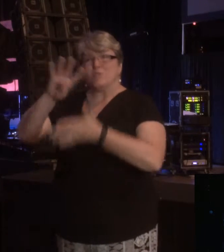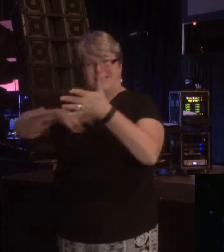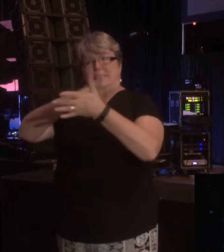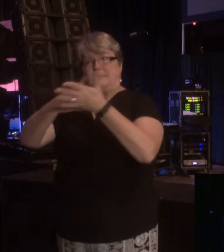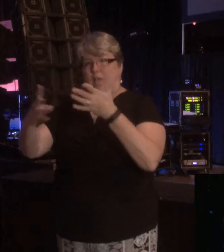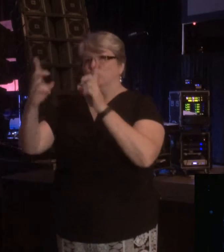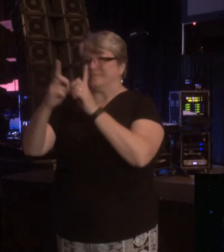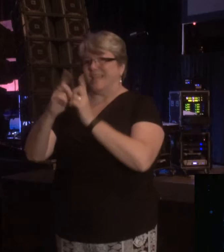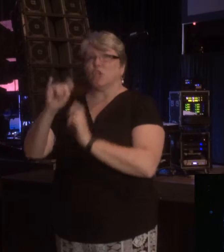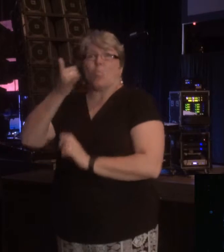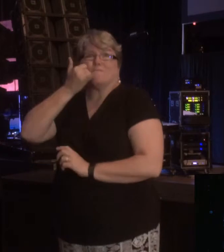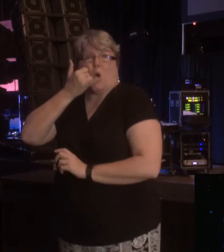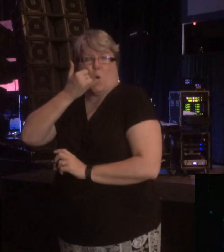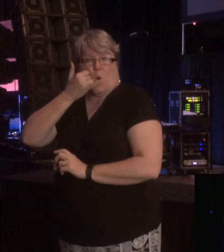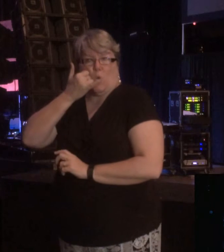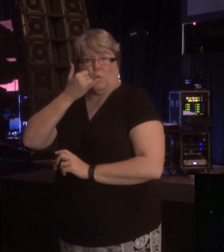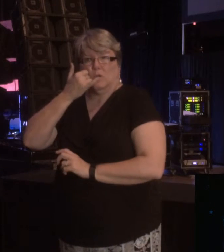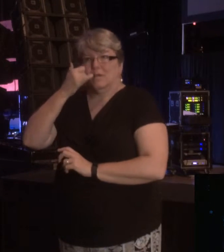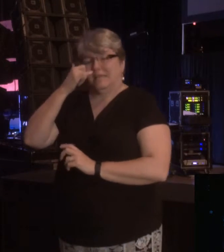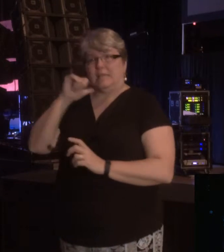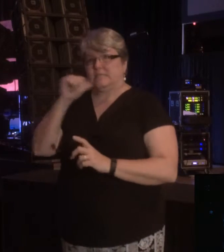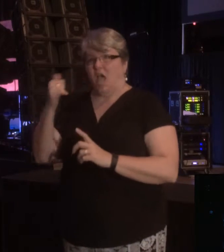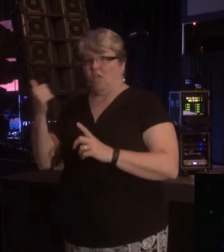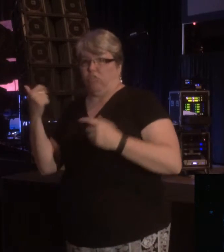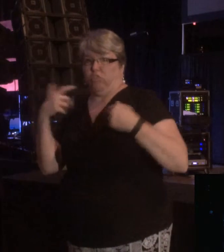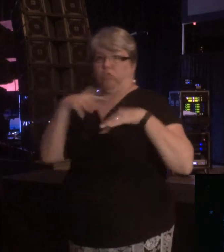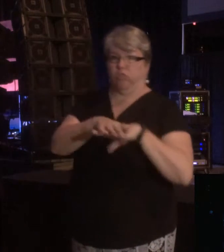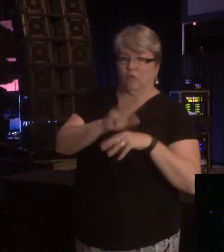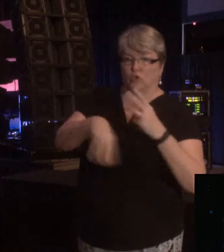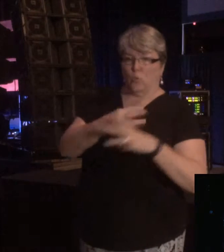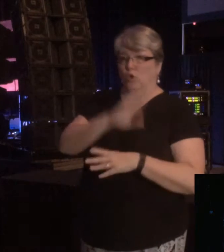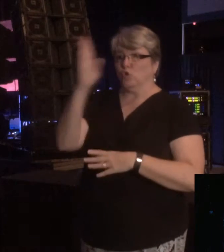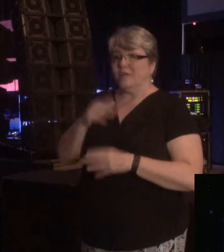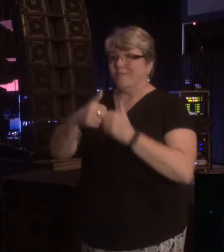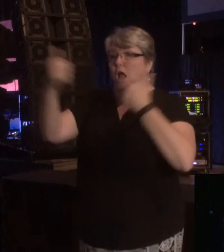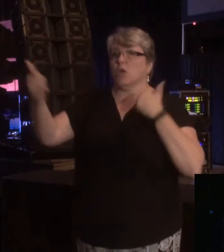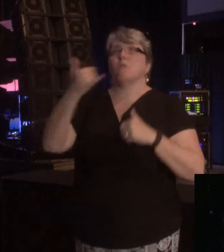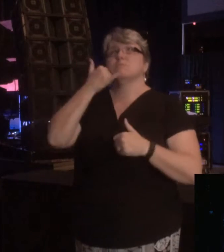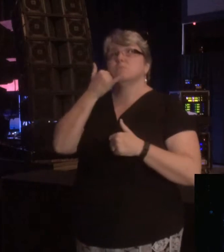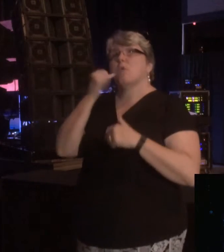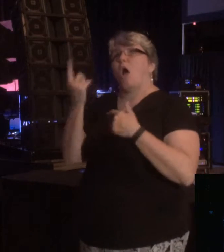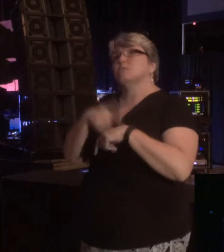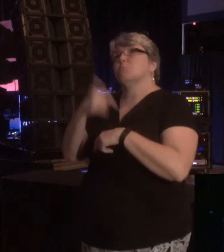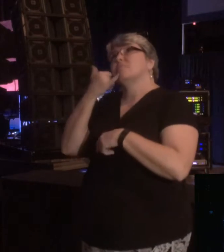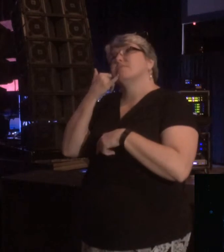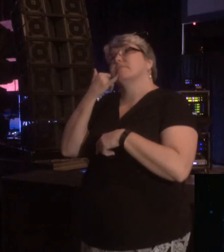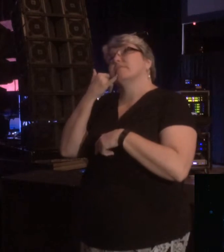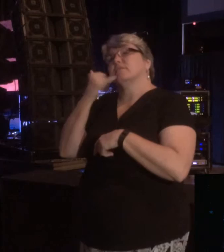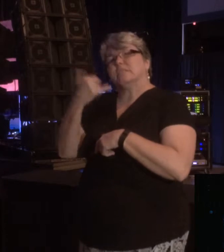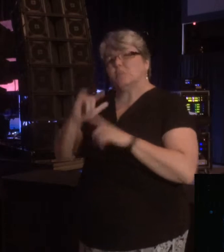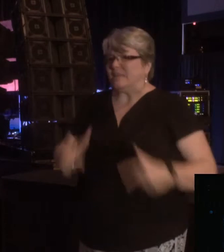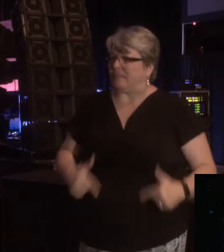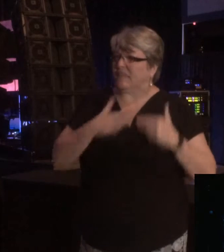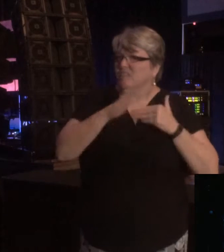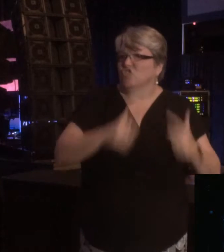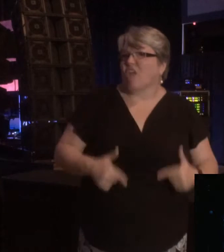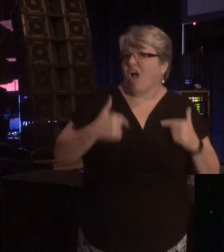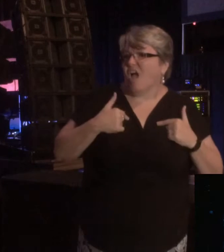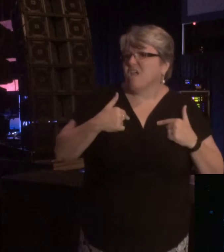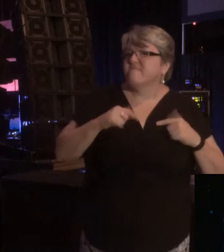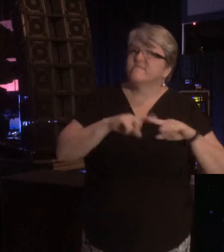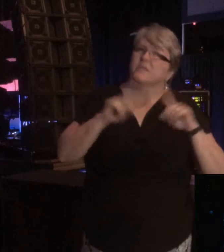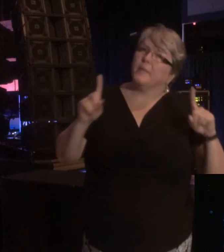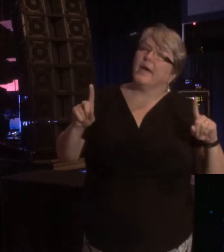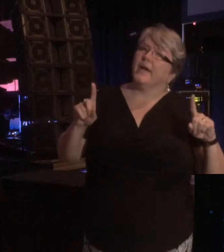I would say, and you guys can amen me or not, but I would say, should you go through some Bible study together while you're dating?